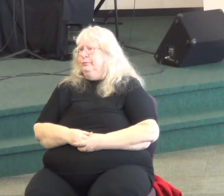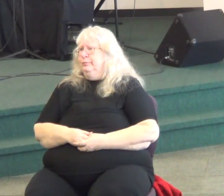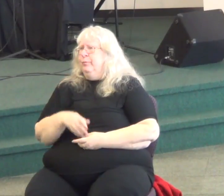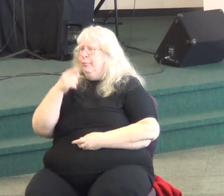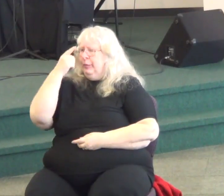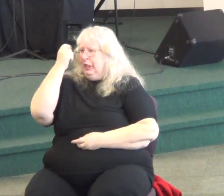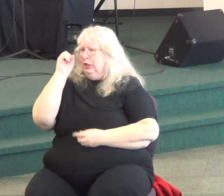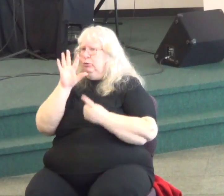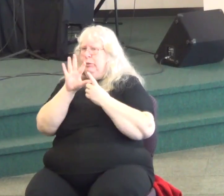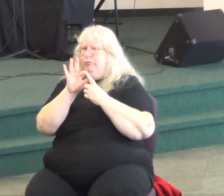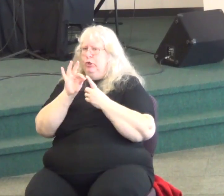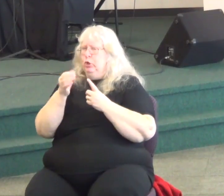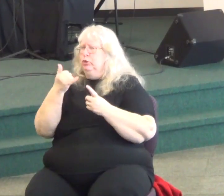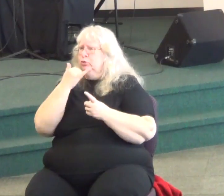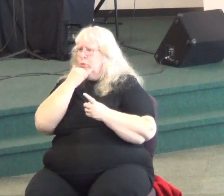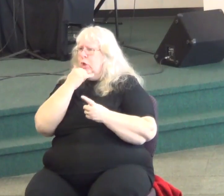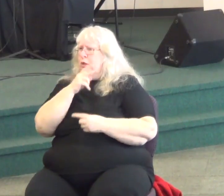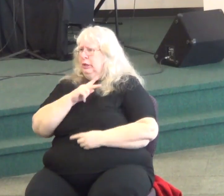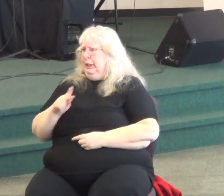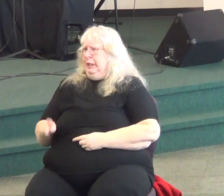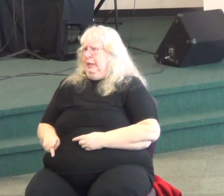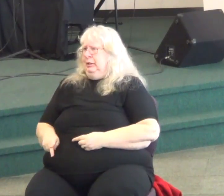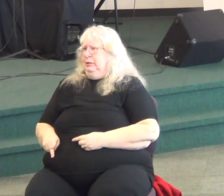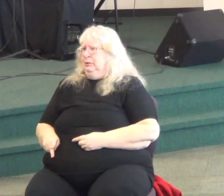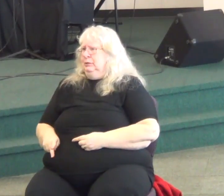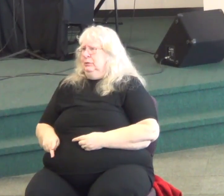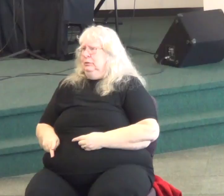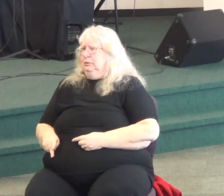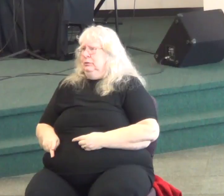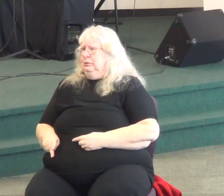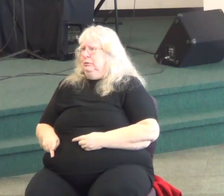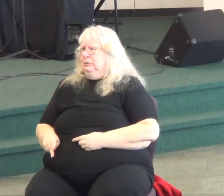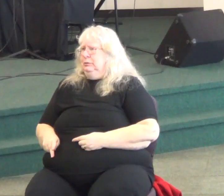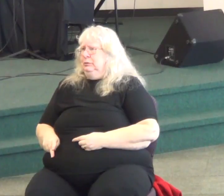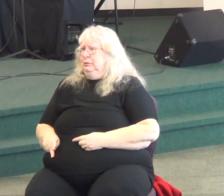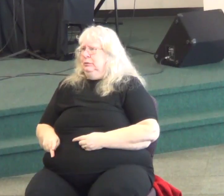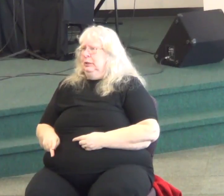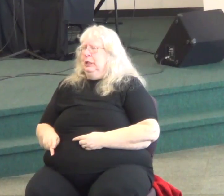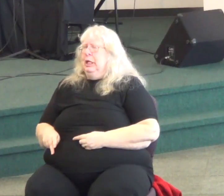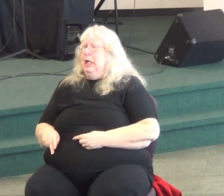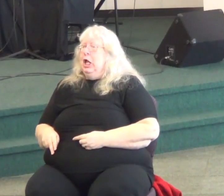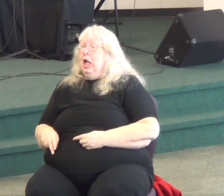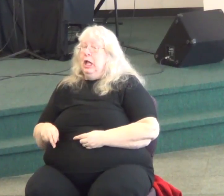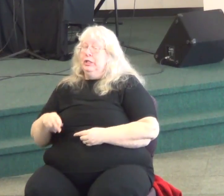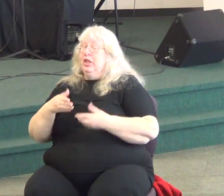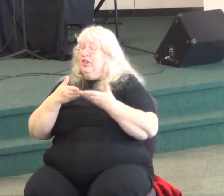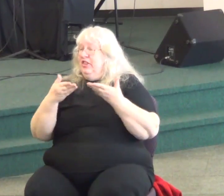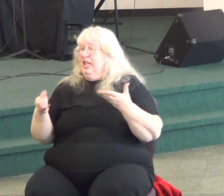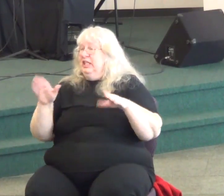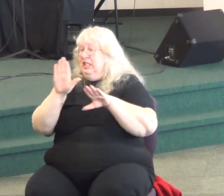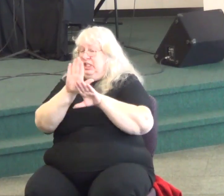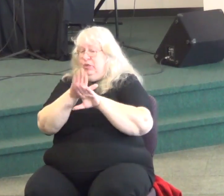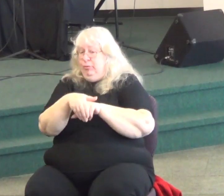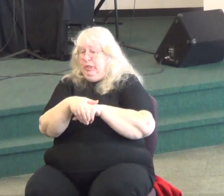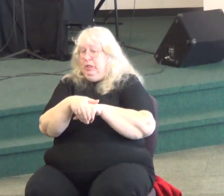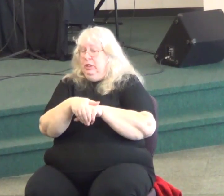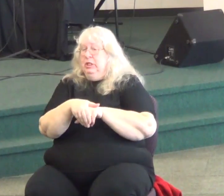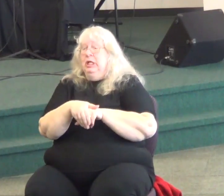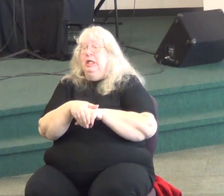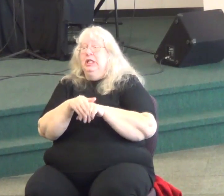And what is hypocritical is somebody claiming to be Christian and then doing unchristian things. You know